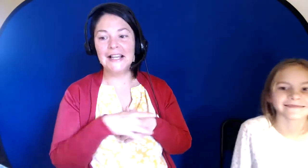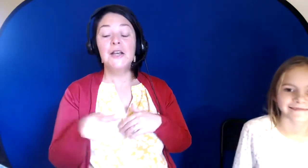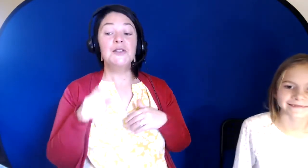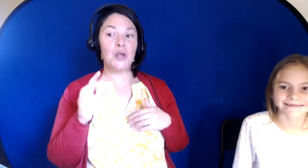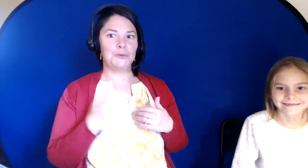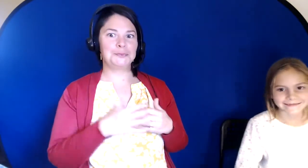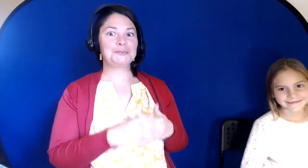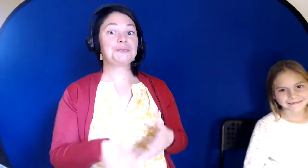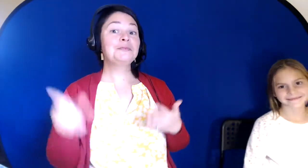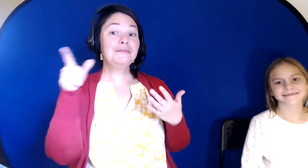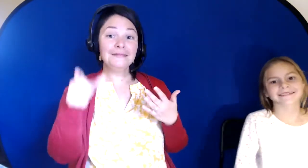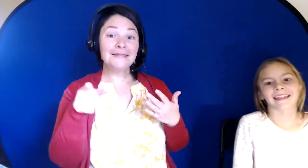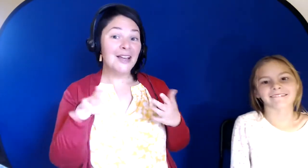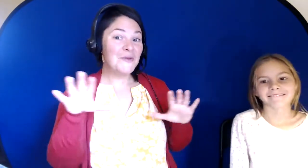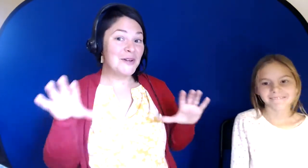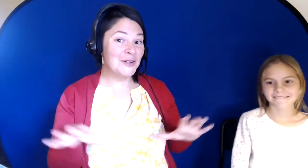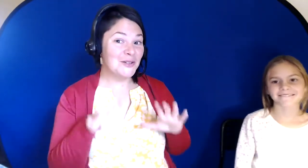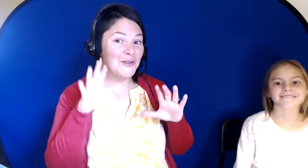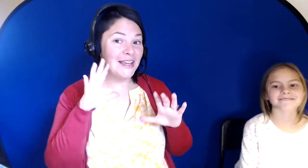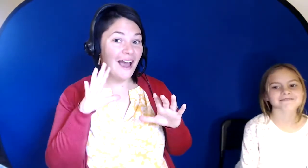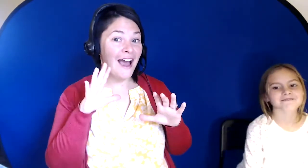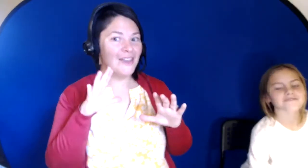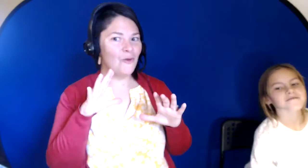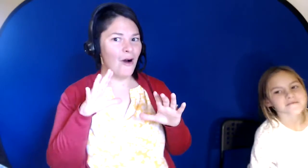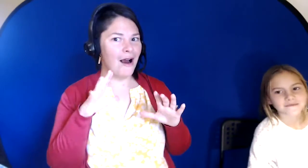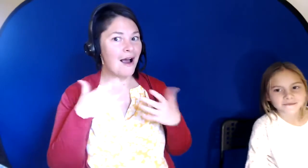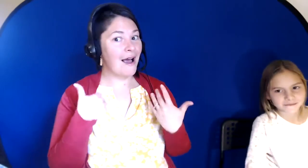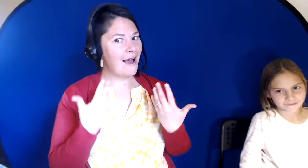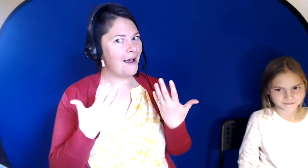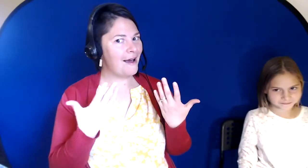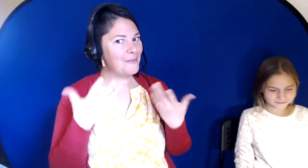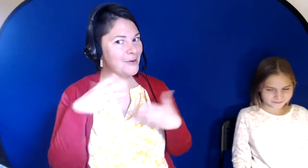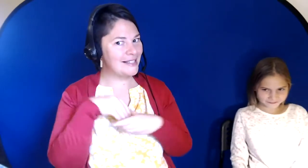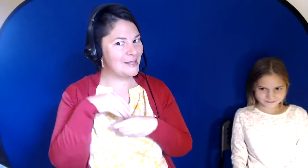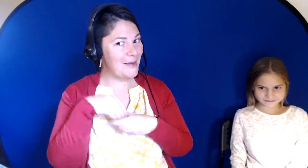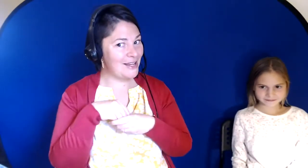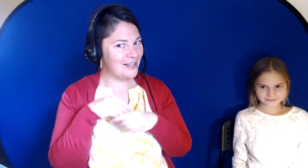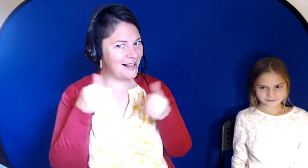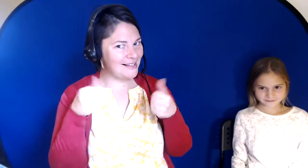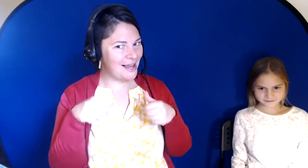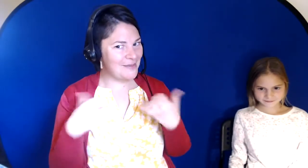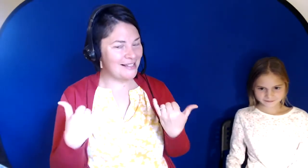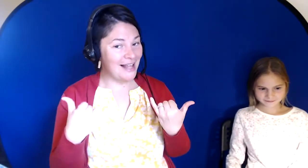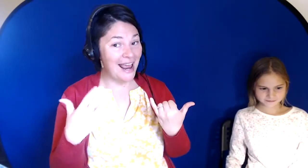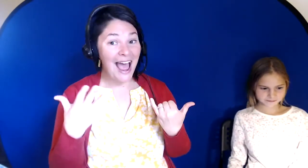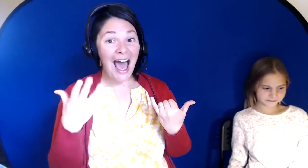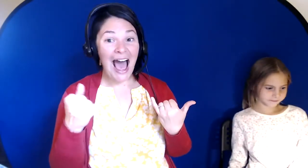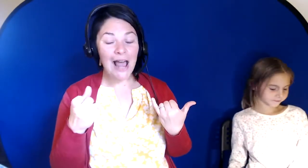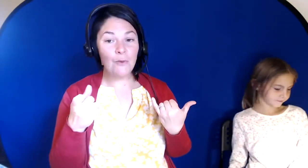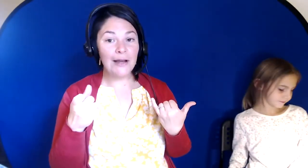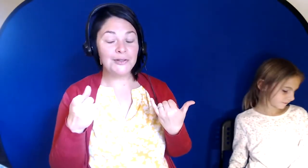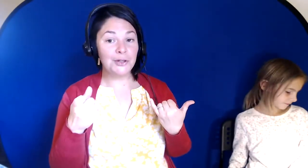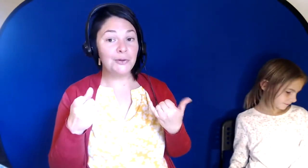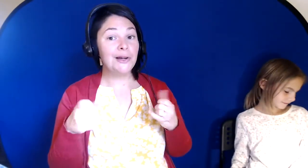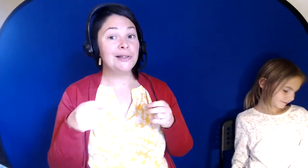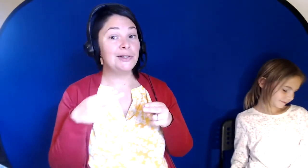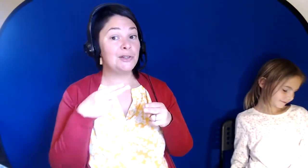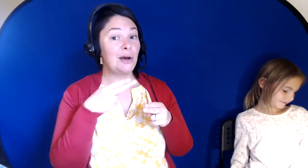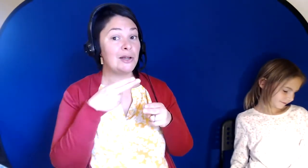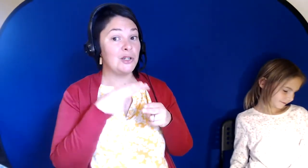So, when you're doing your participation assignment today, I want you to do a short